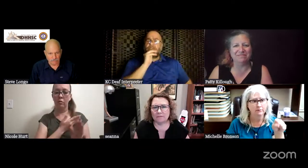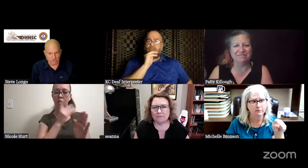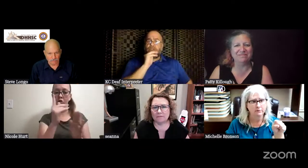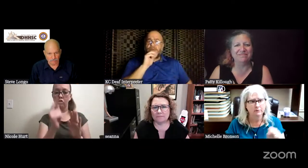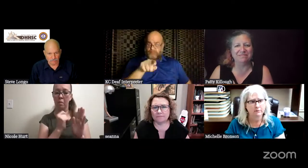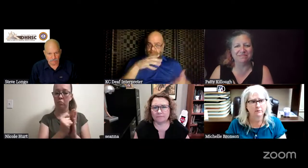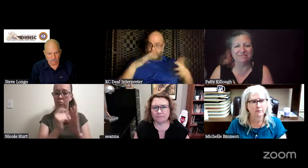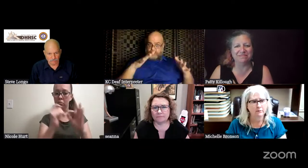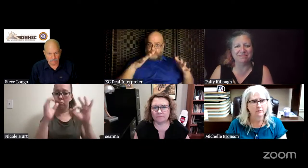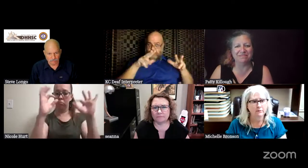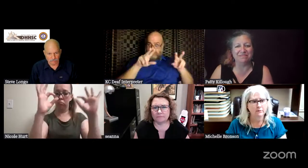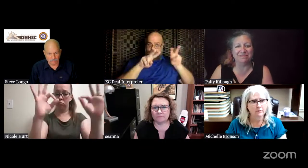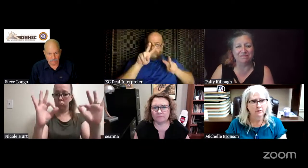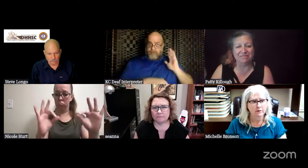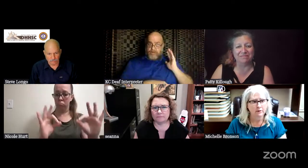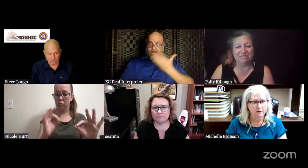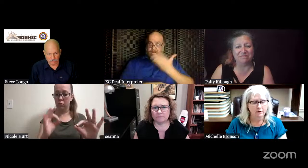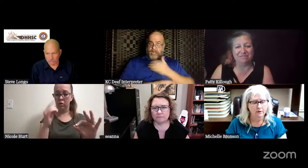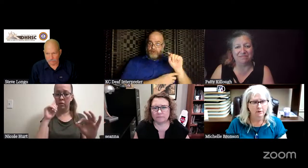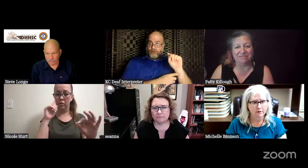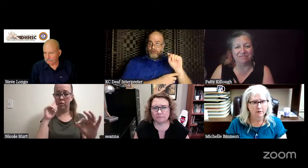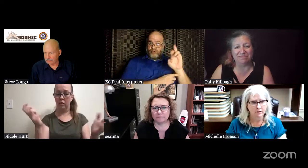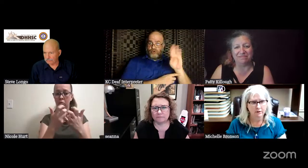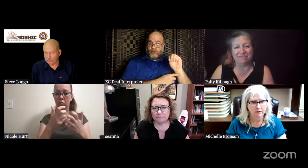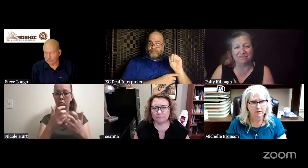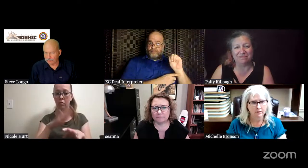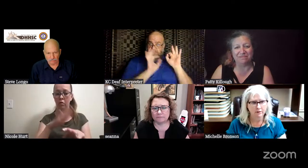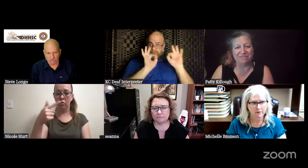And then the other thing,